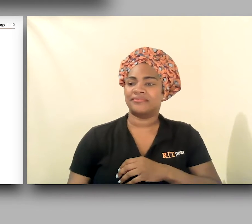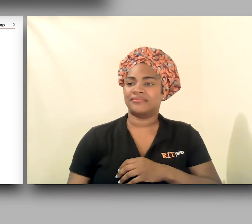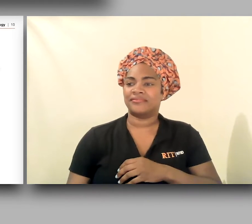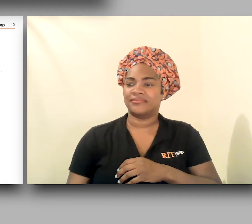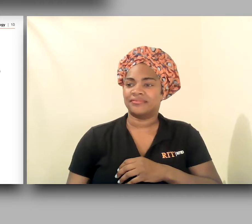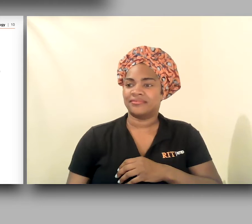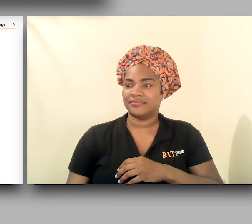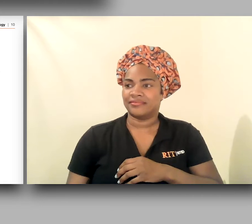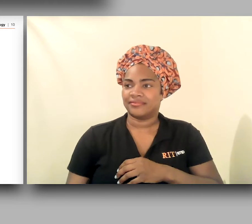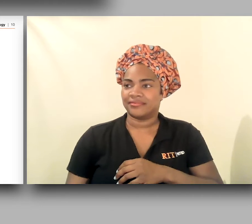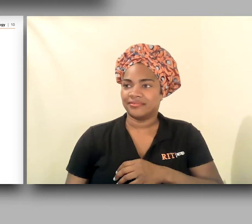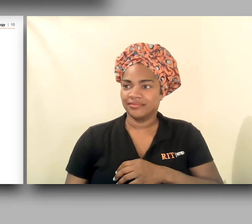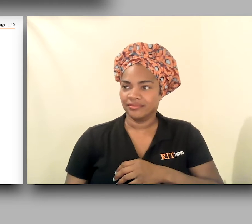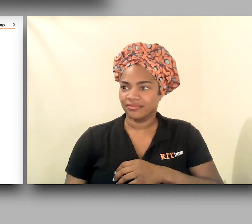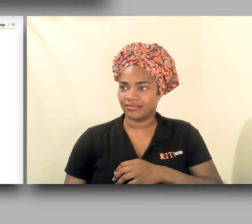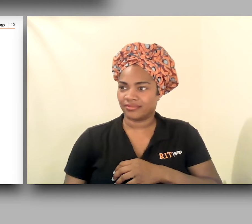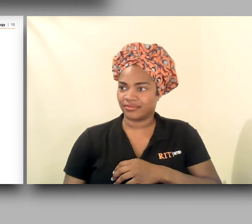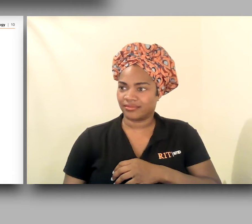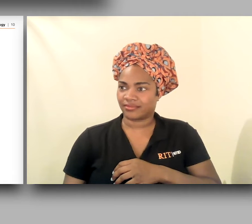Describe your work.